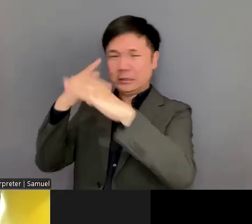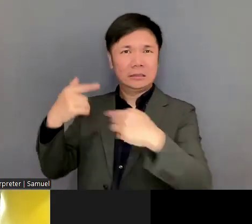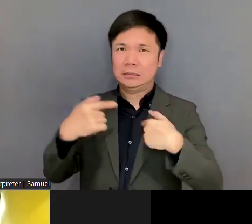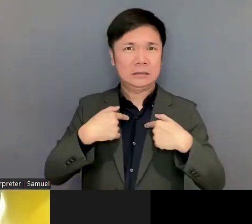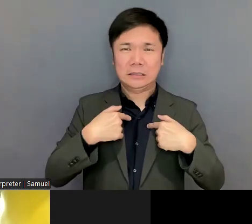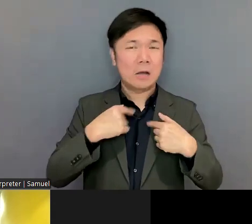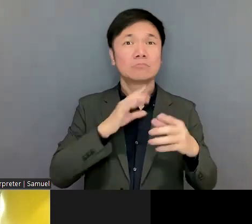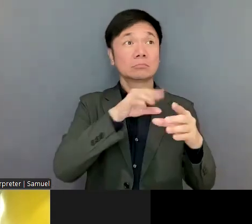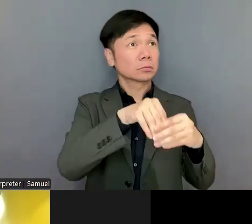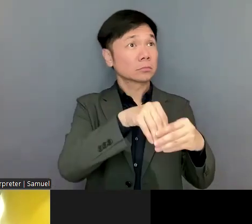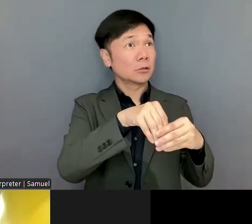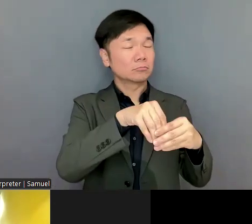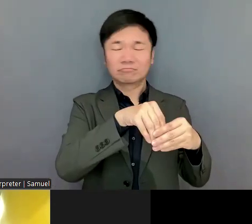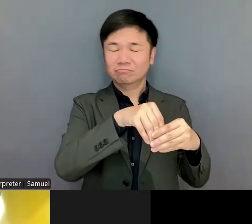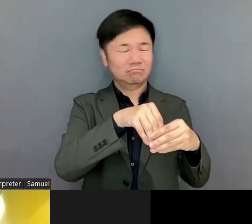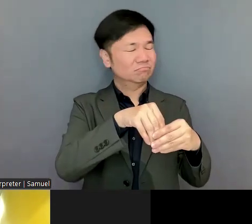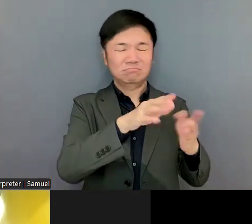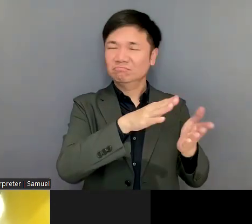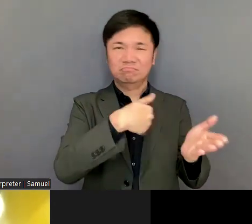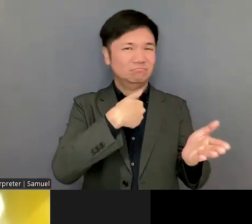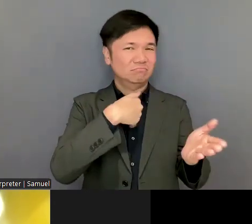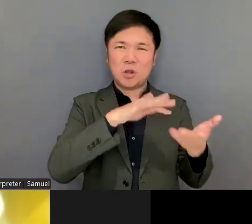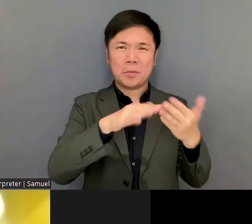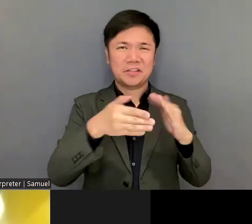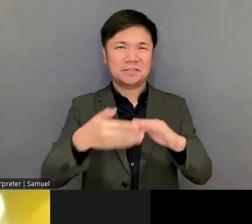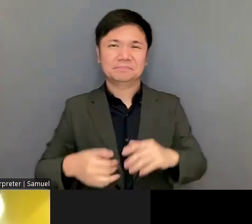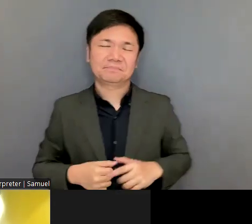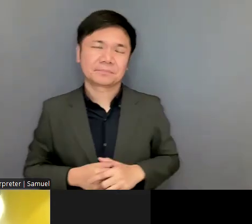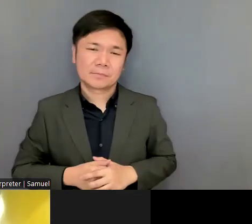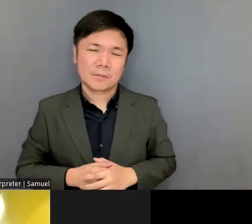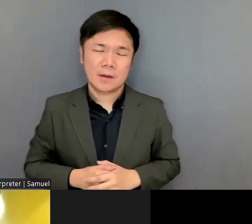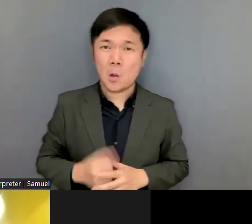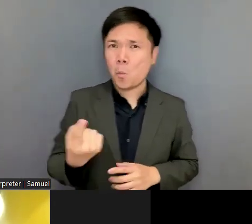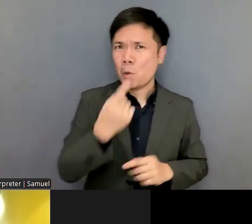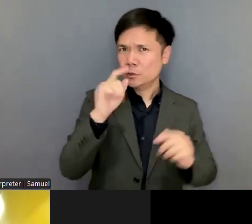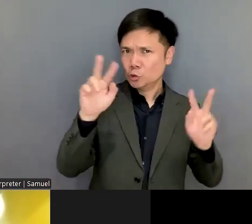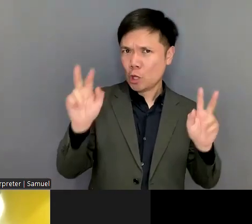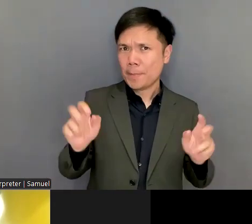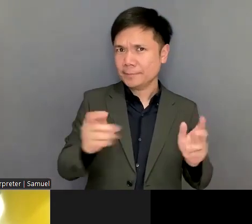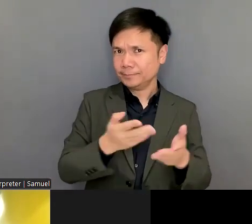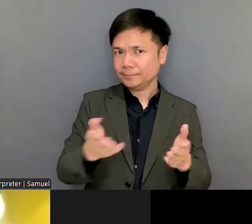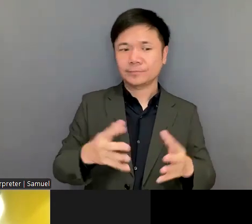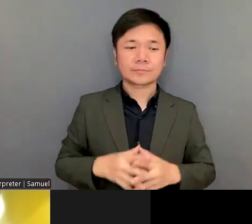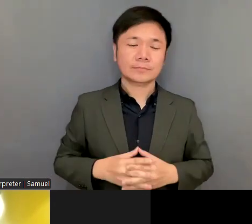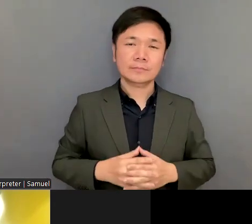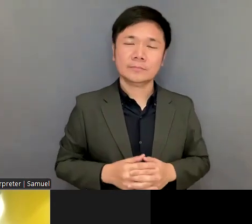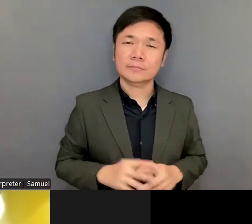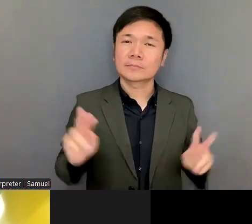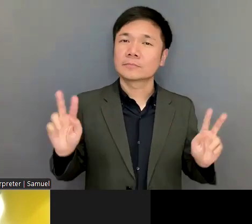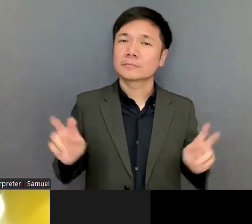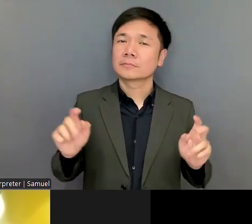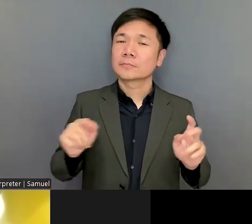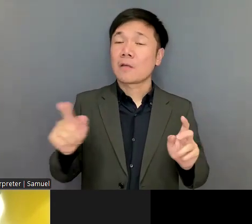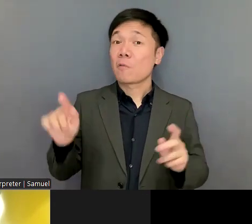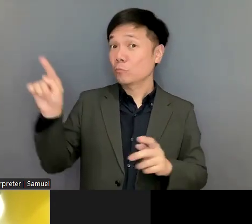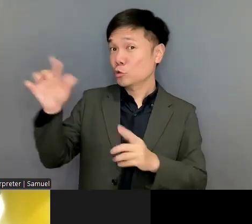trabajado mucho y que community. incluso fue There is one presentado topic that justo we have worked en el on a informe lot del relator that we also especial, presented, el derecho al and that is territorio, the a la special tierra y